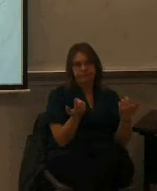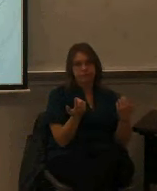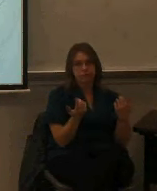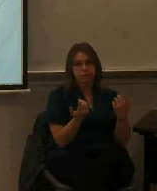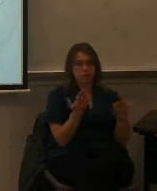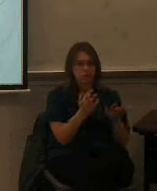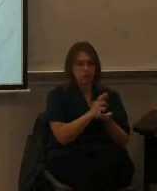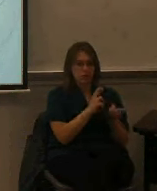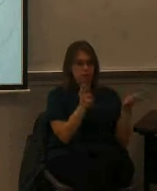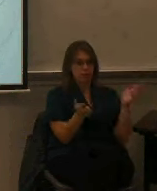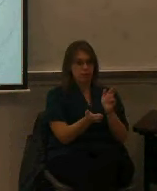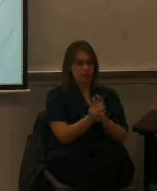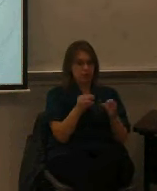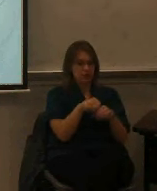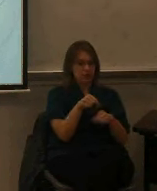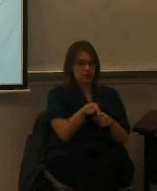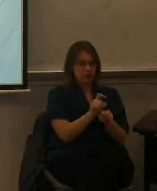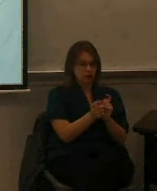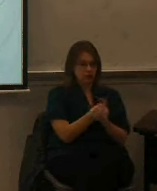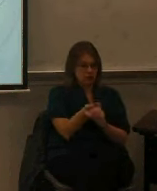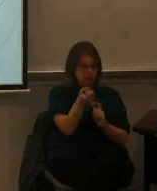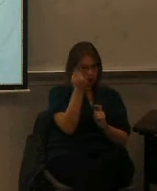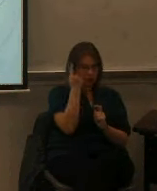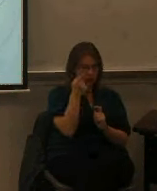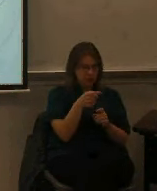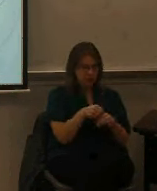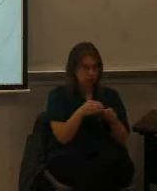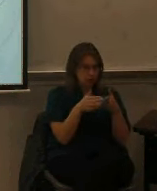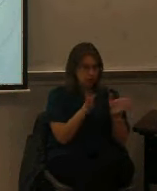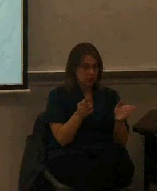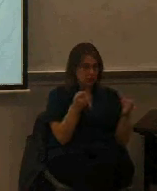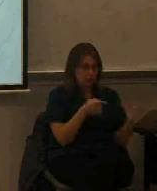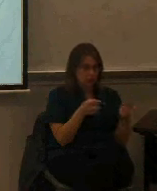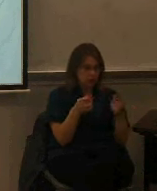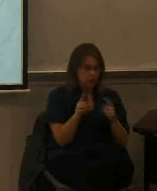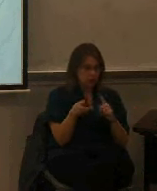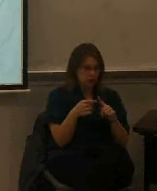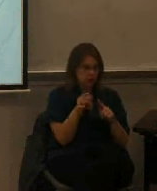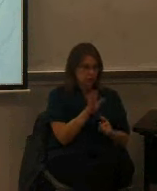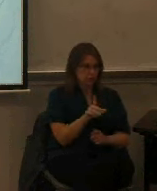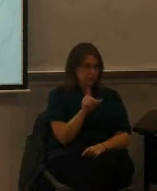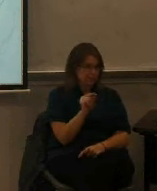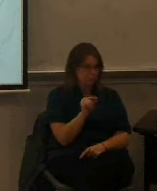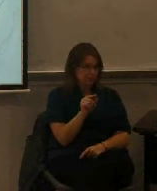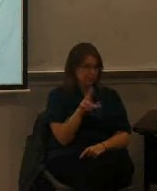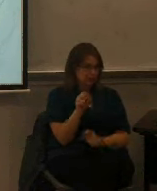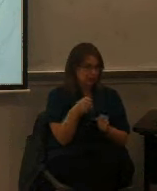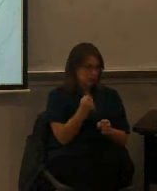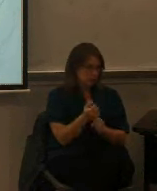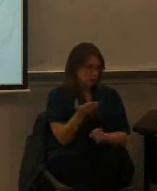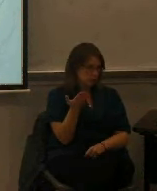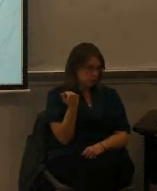the revolution in this change in understanding in general occurred about 20 or 30 years